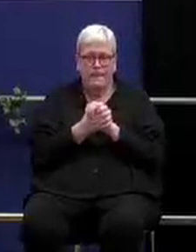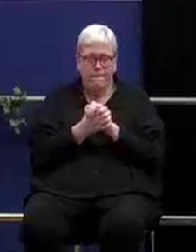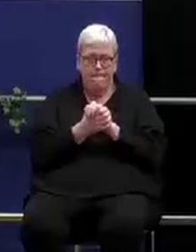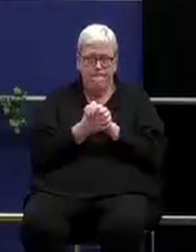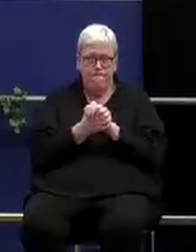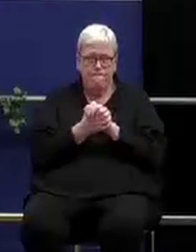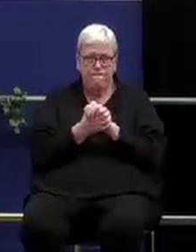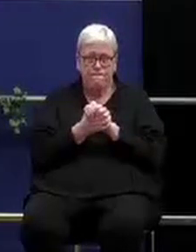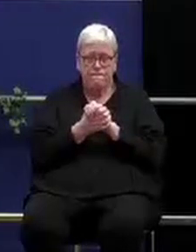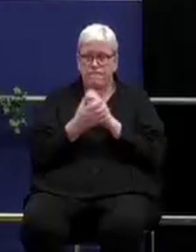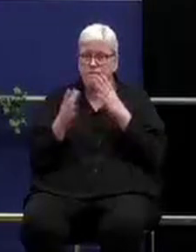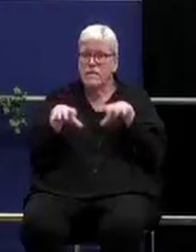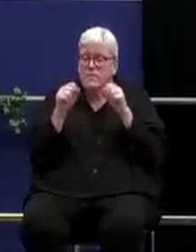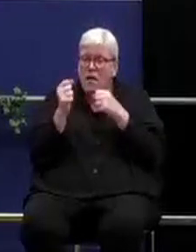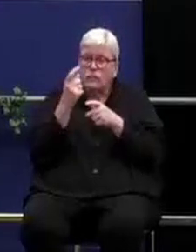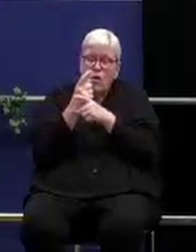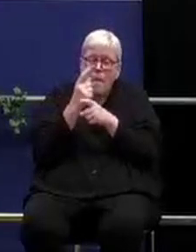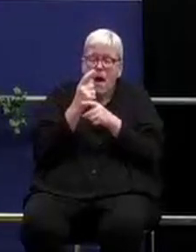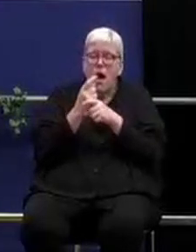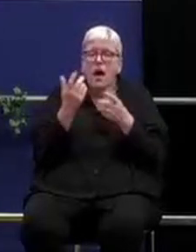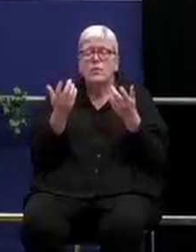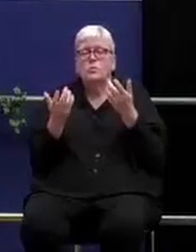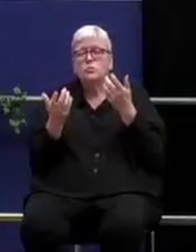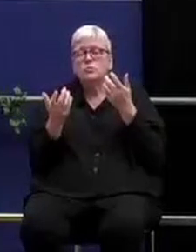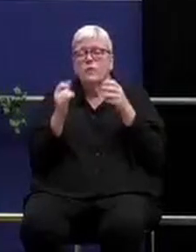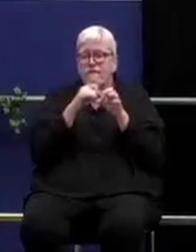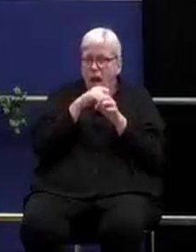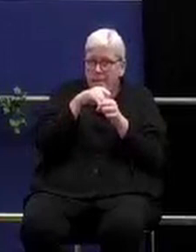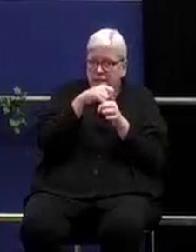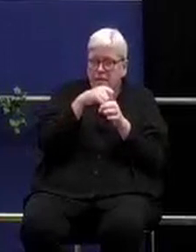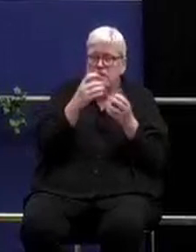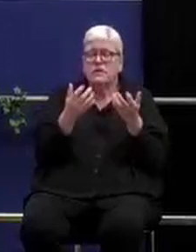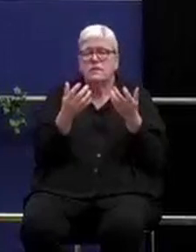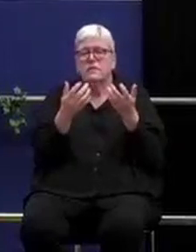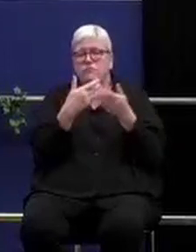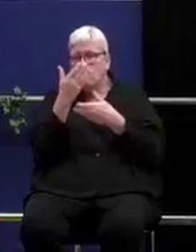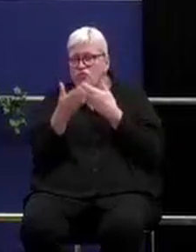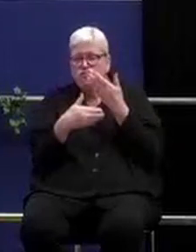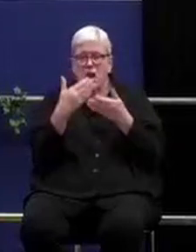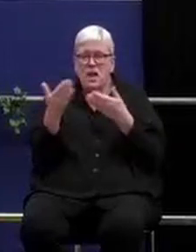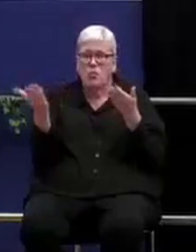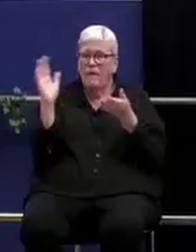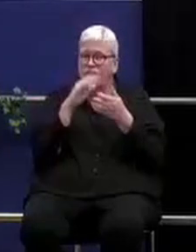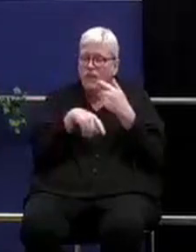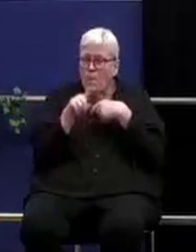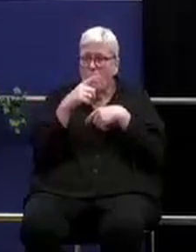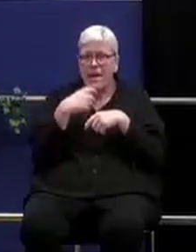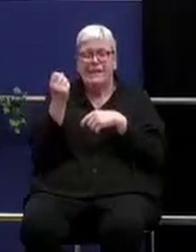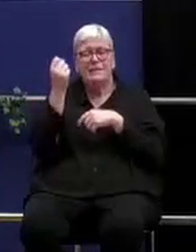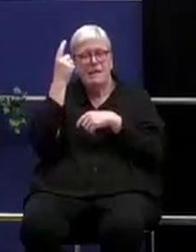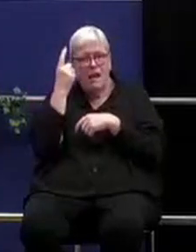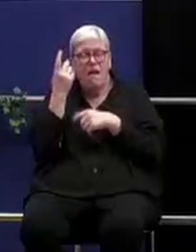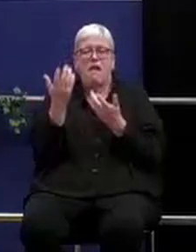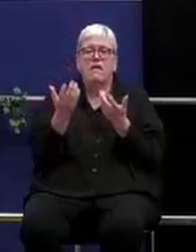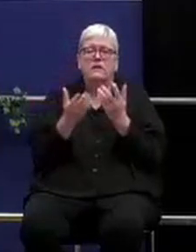So can you start us off talking a little bit about the pharmacist's origin story? Where did the idea for the novel come